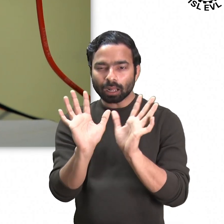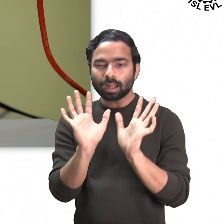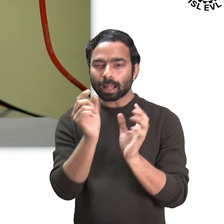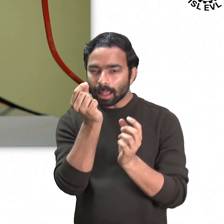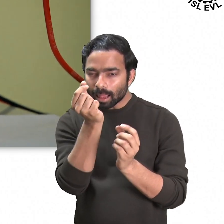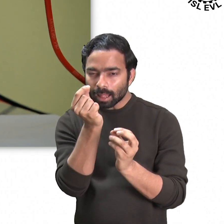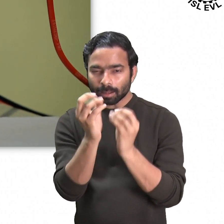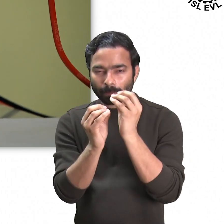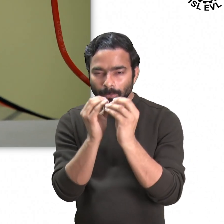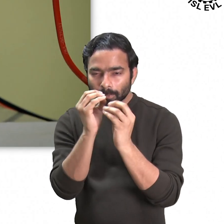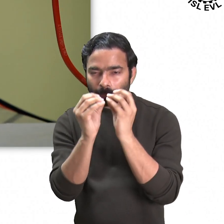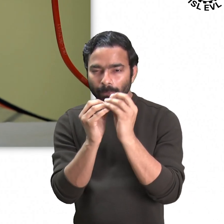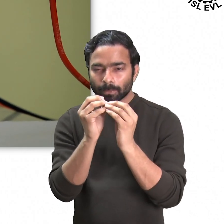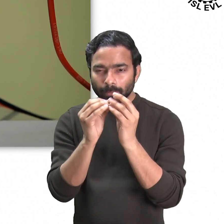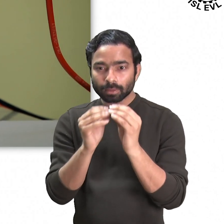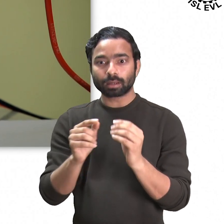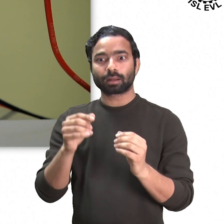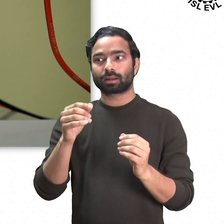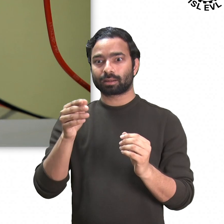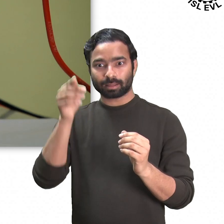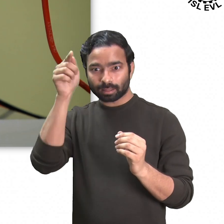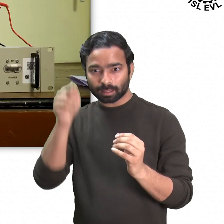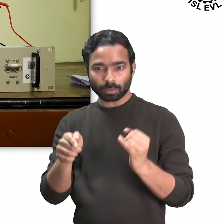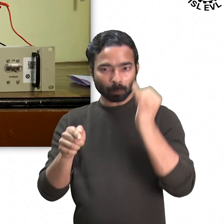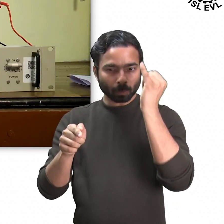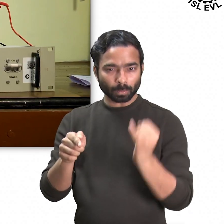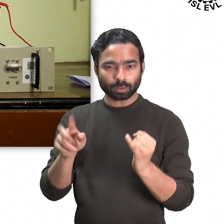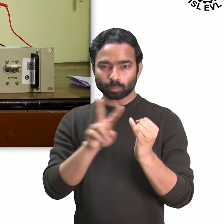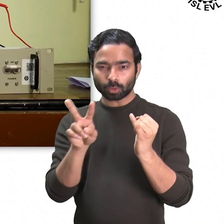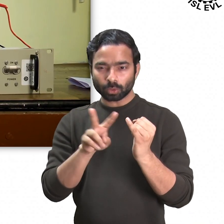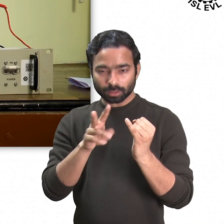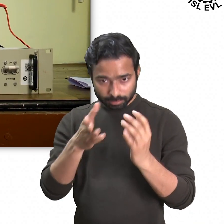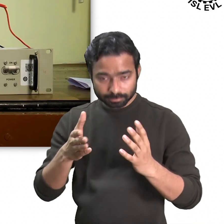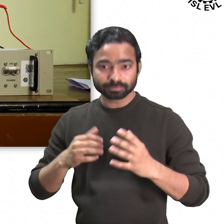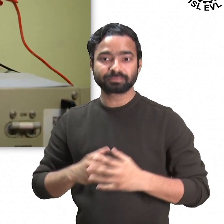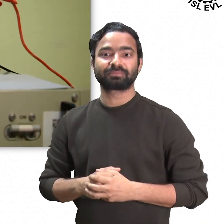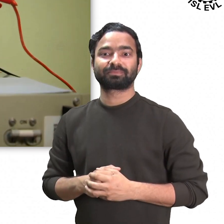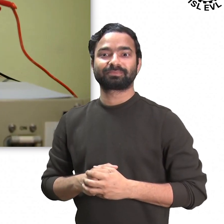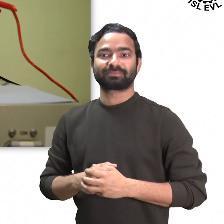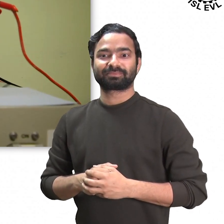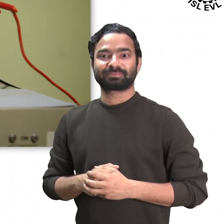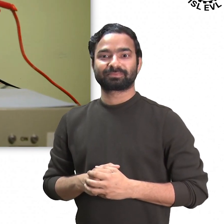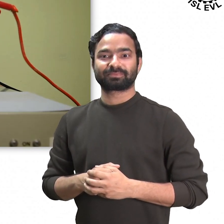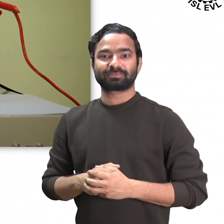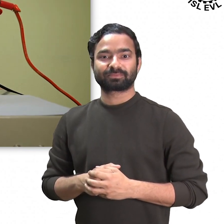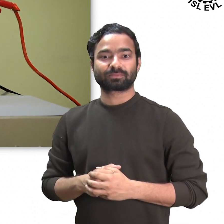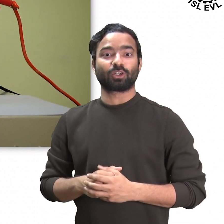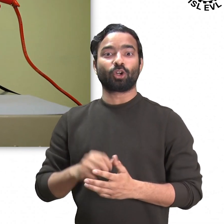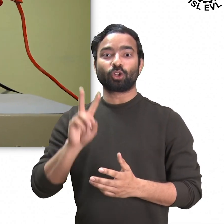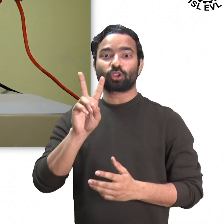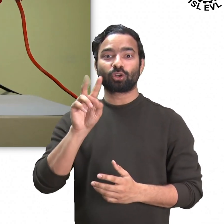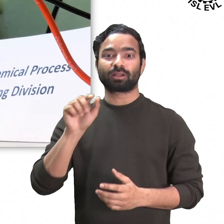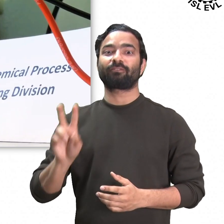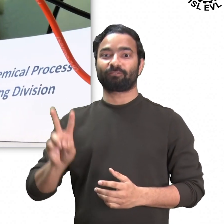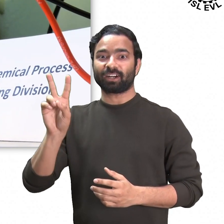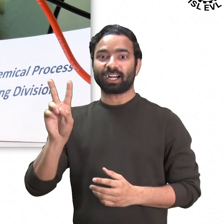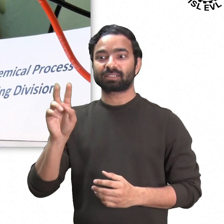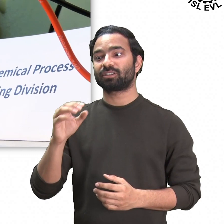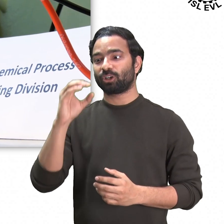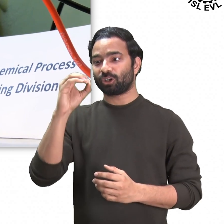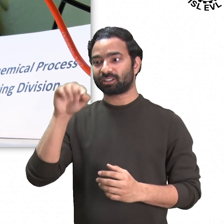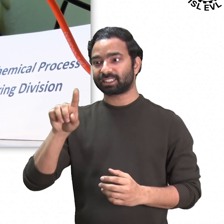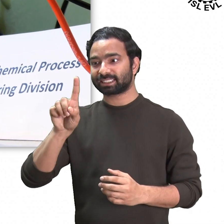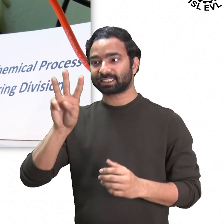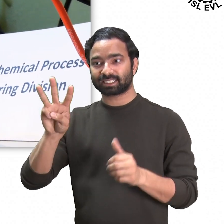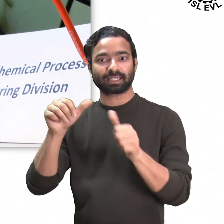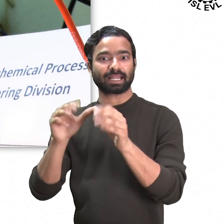larger bubble formation both in size and number on the electrode surface. Now let us set the cell voltage to 2 volt.